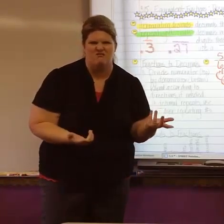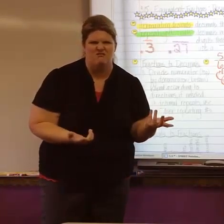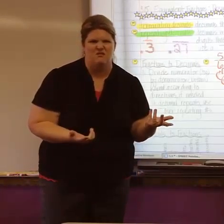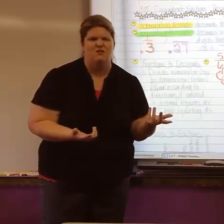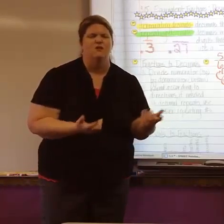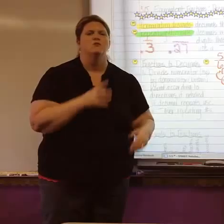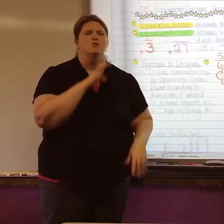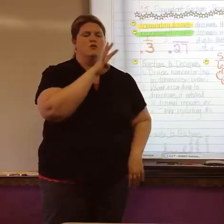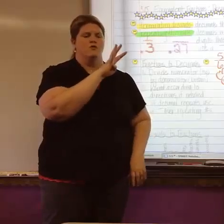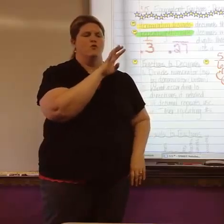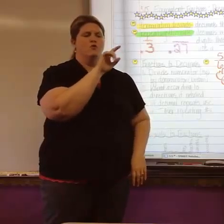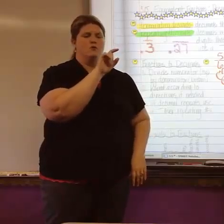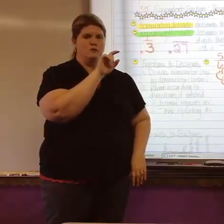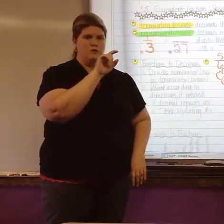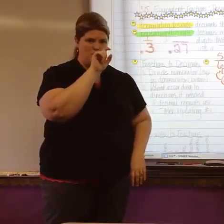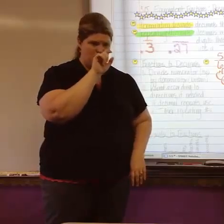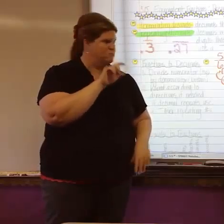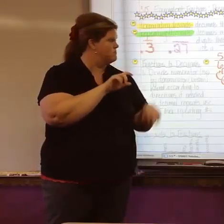you have a 0.